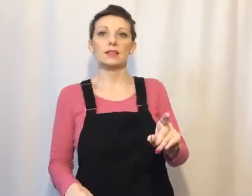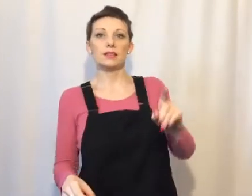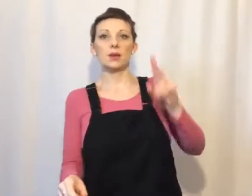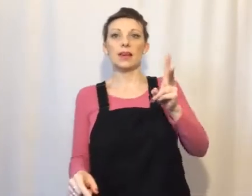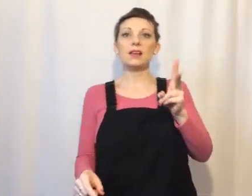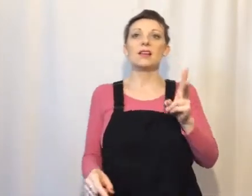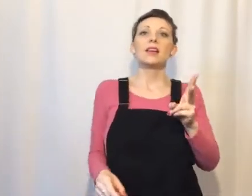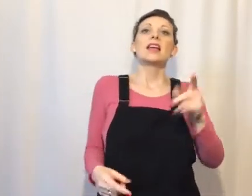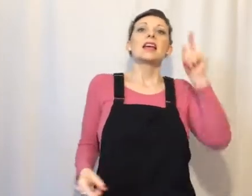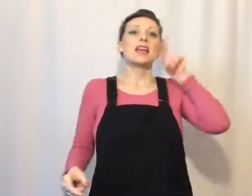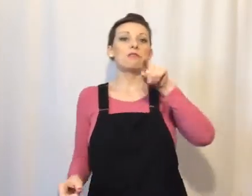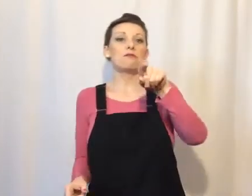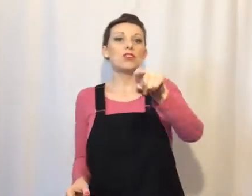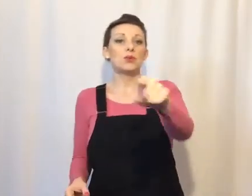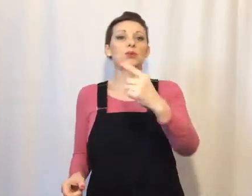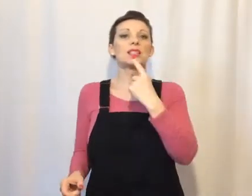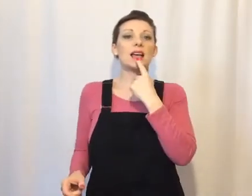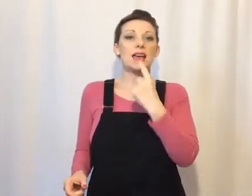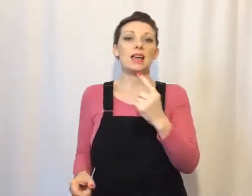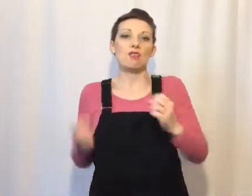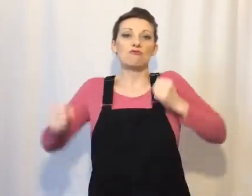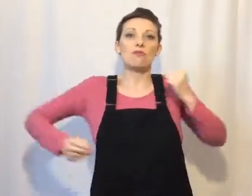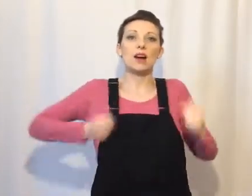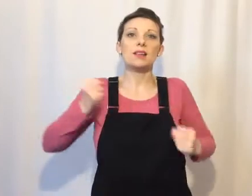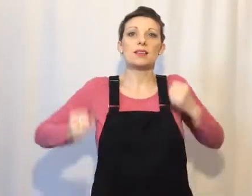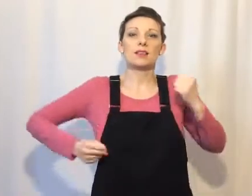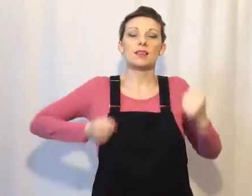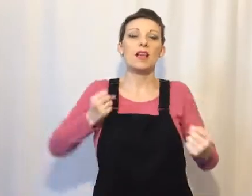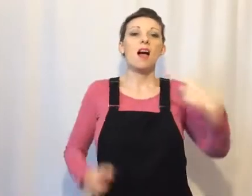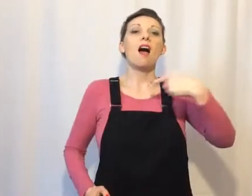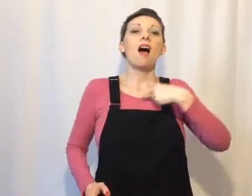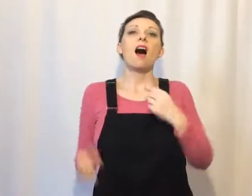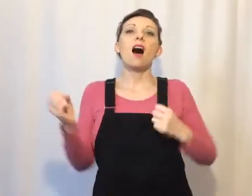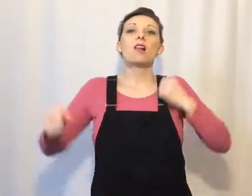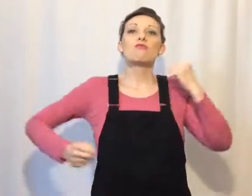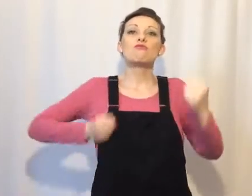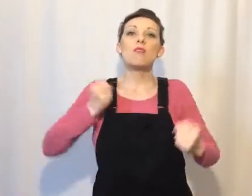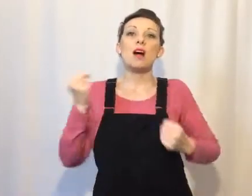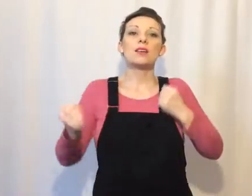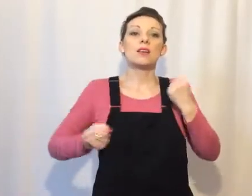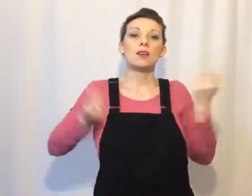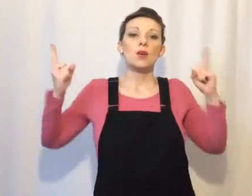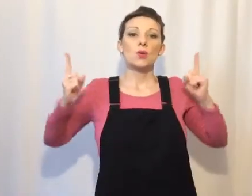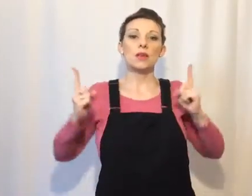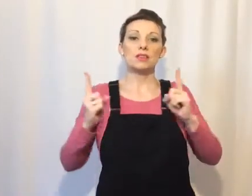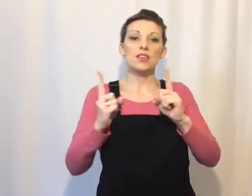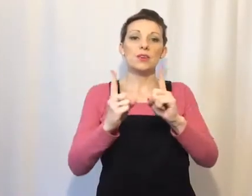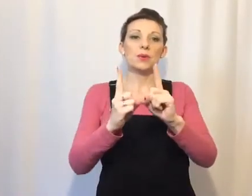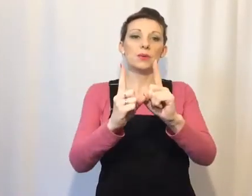so again, if you say run, I'll run with